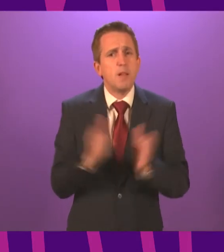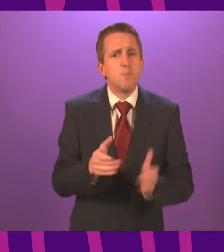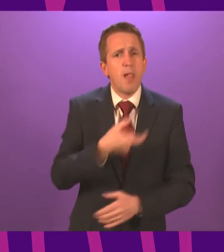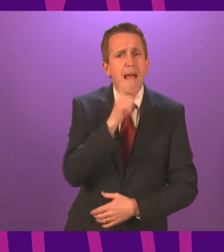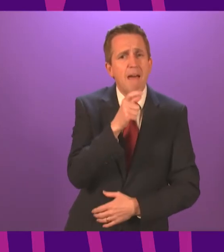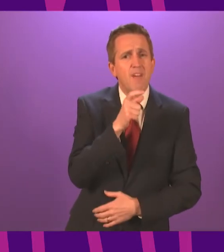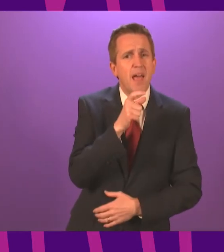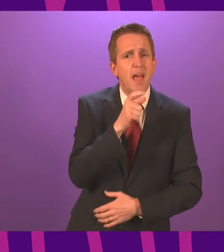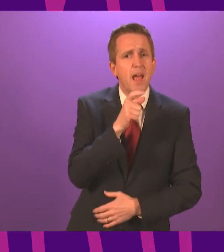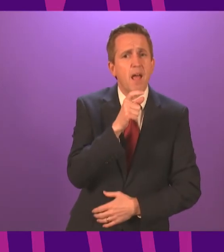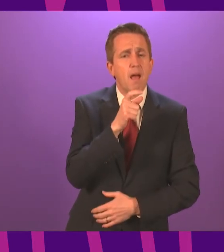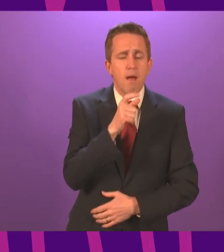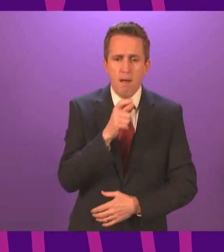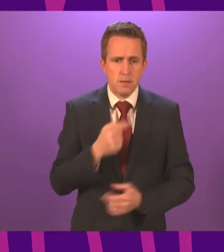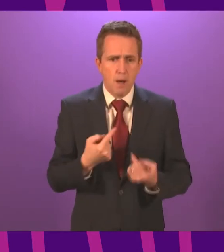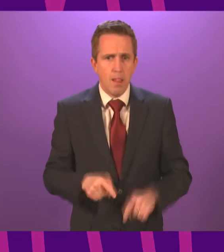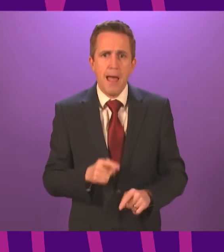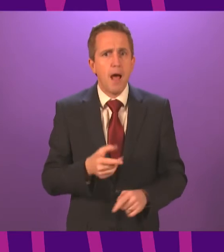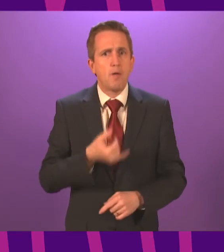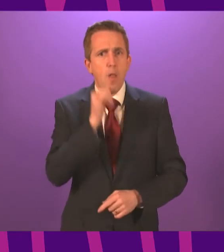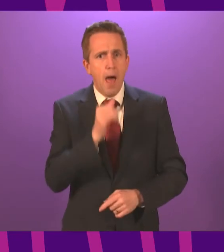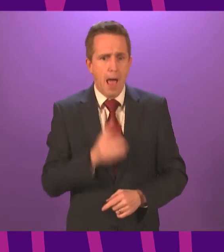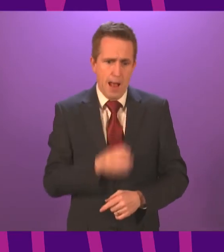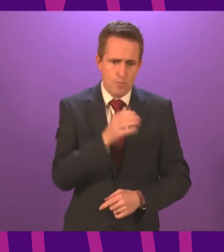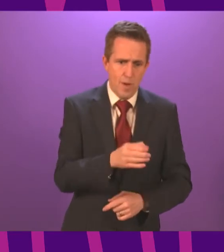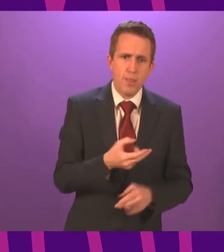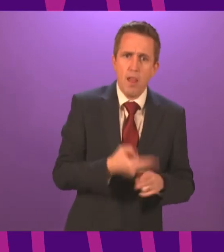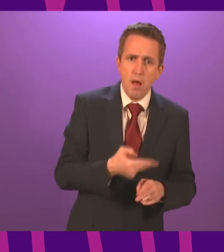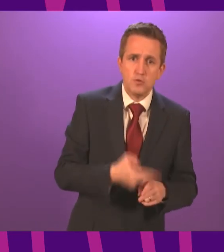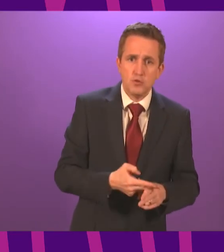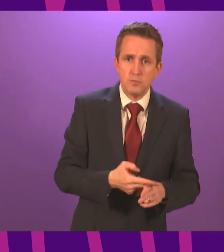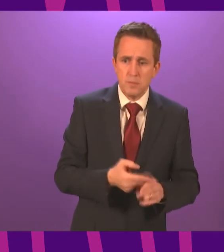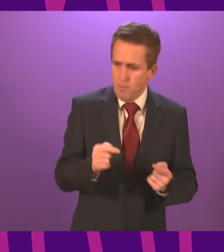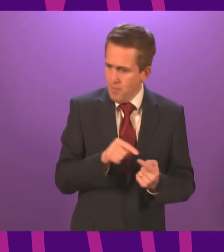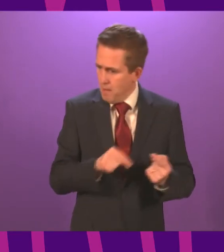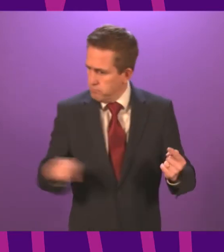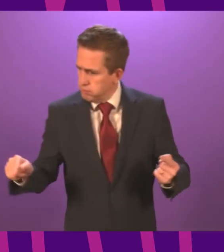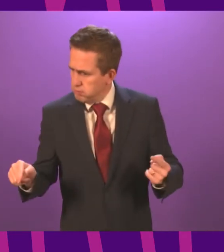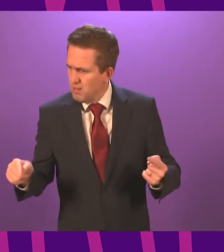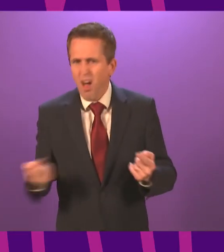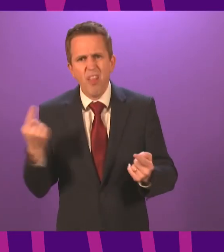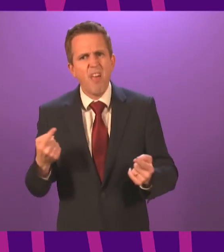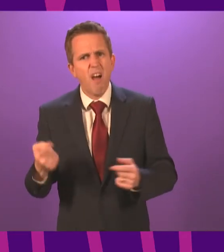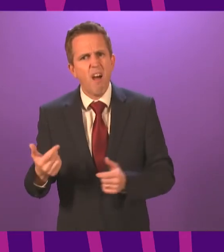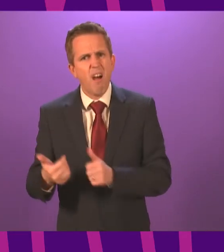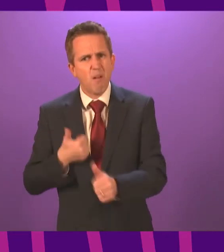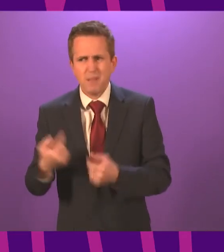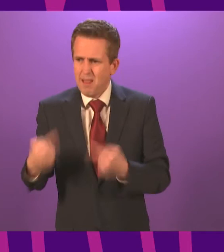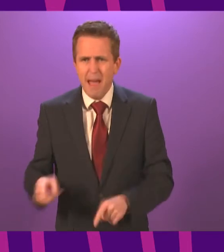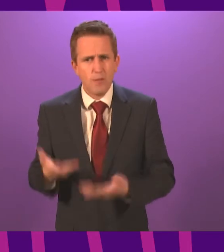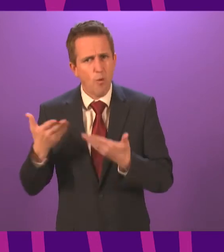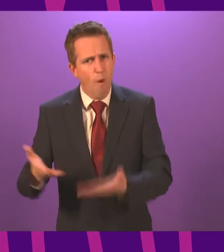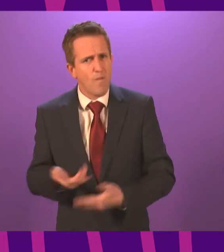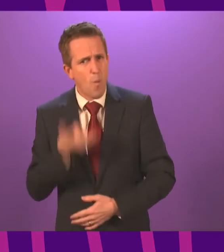cannot serve a glass of wine with lunch, but a few miles up the road there is another who can. And all the while, they're being told